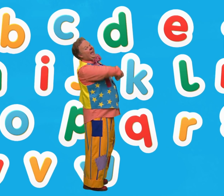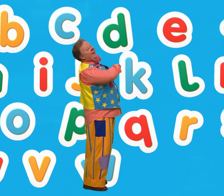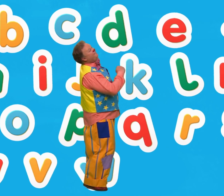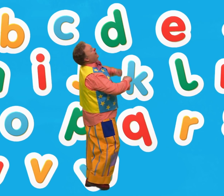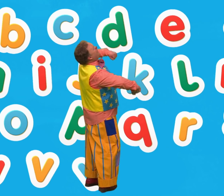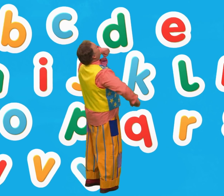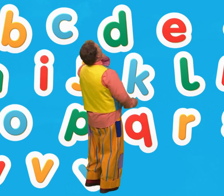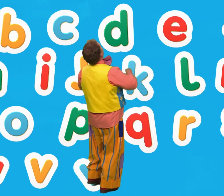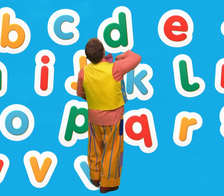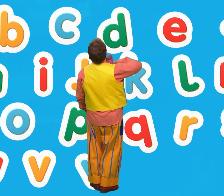alphabet.